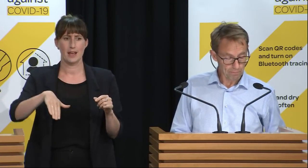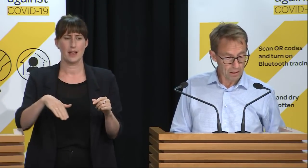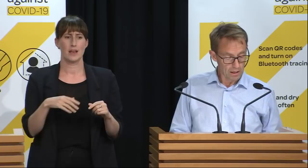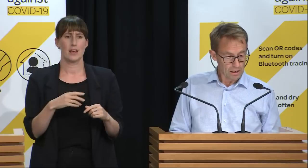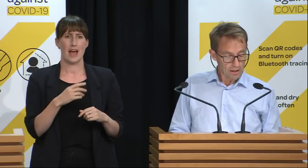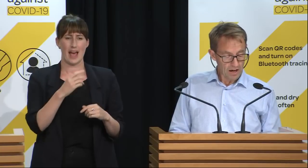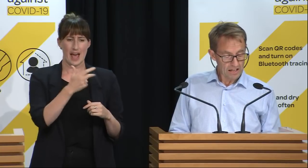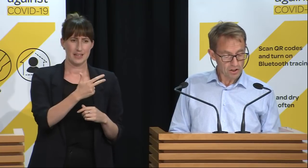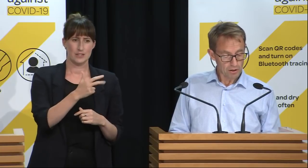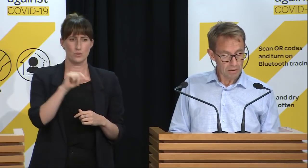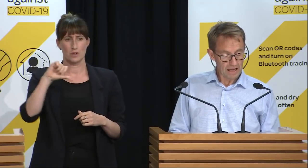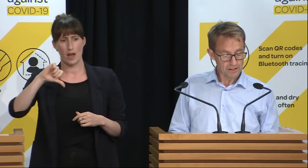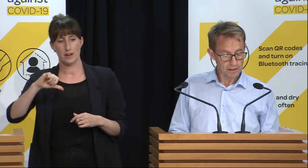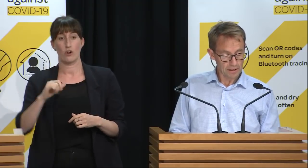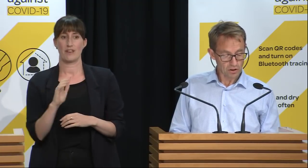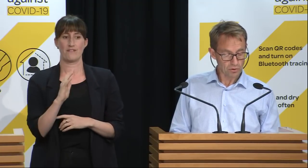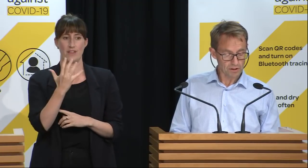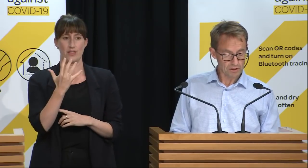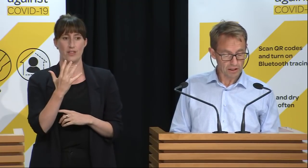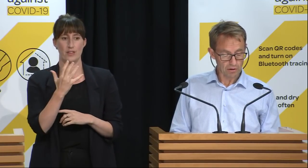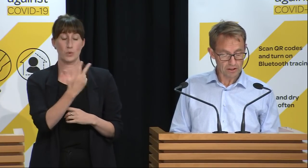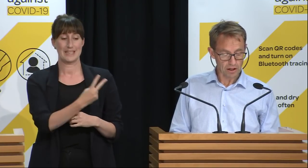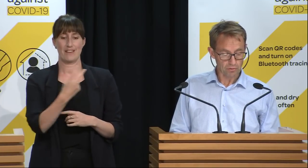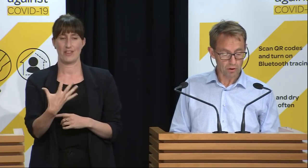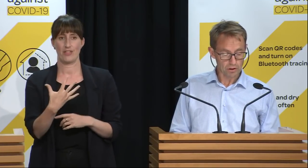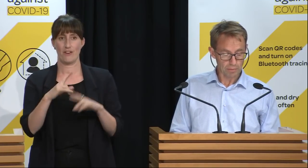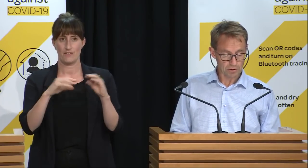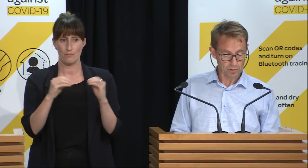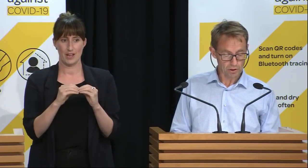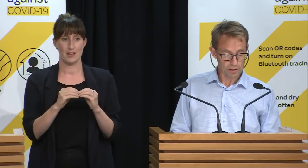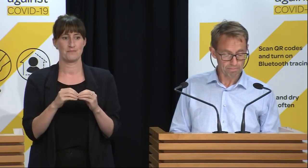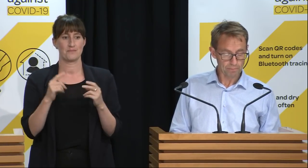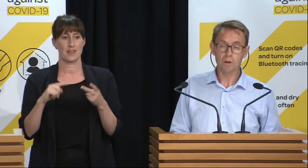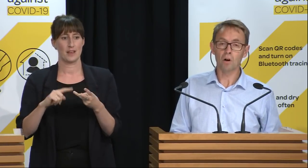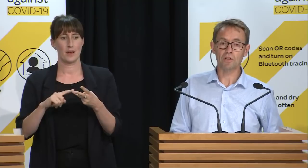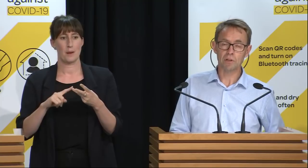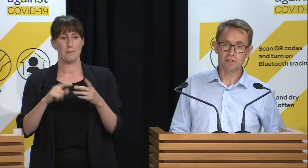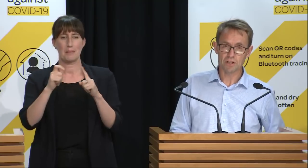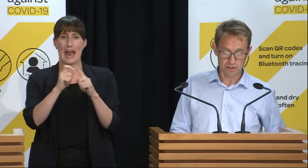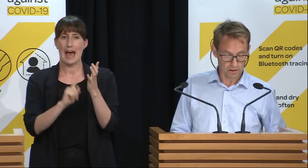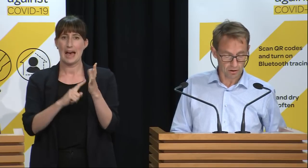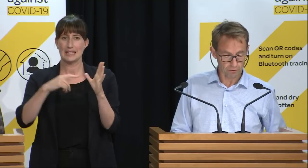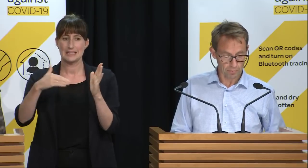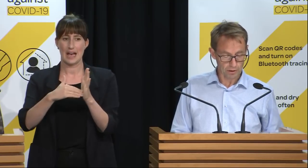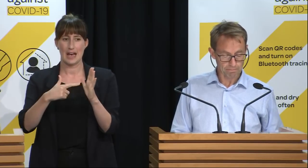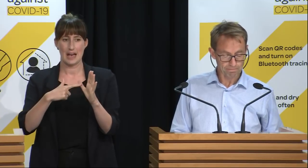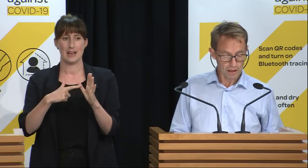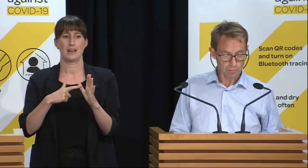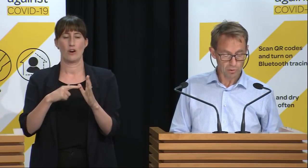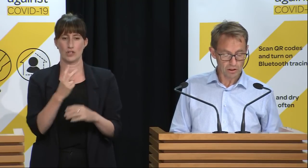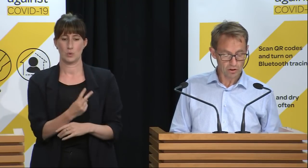p.m. The Hunter Plaza at 217 Great South Road, Papatoetoe on the 26th of